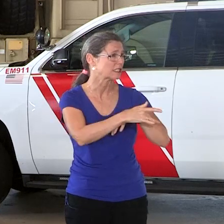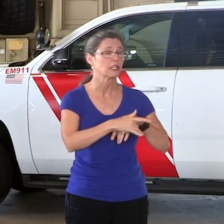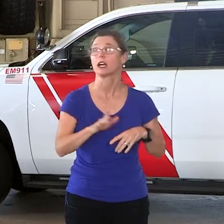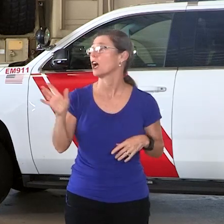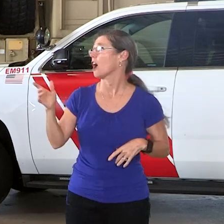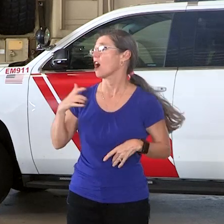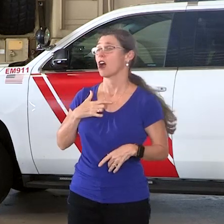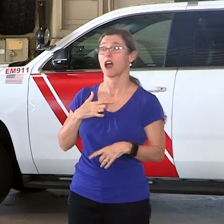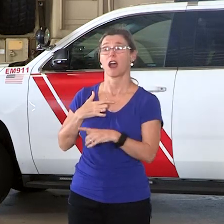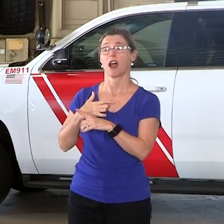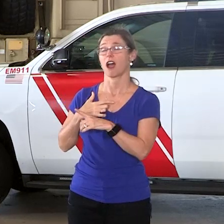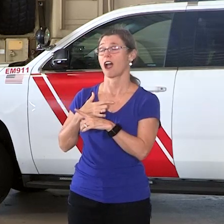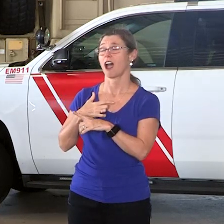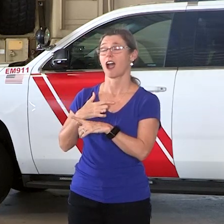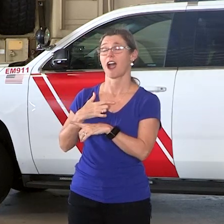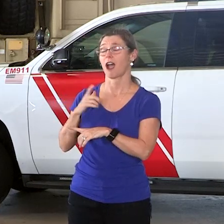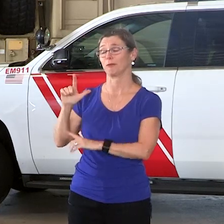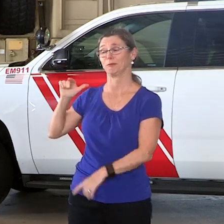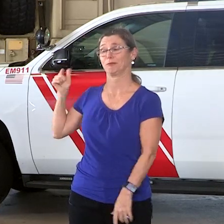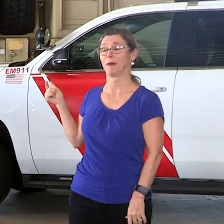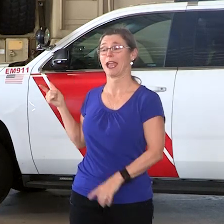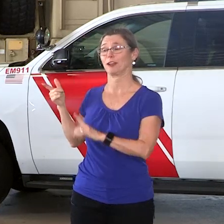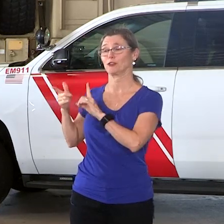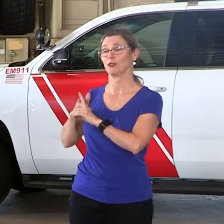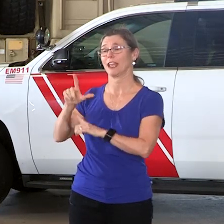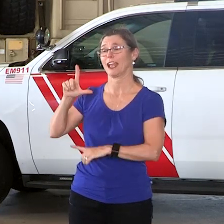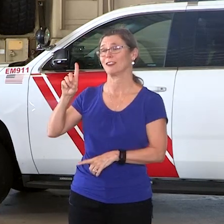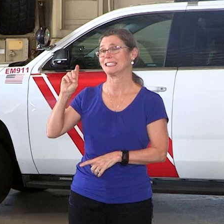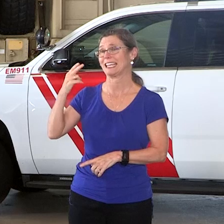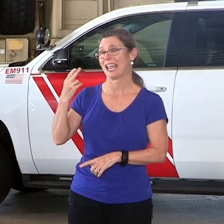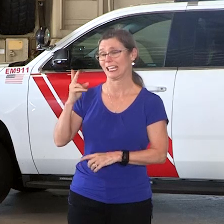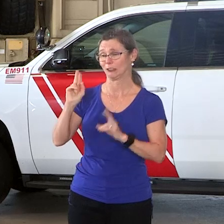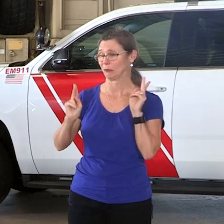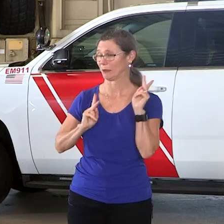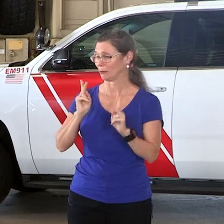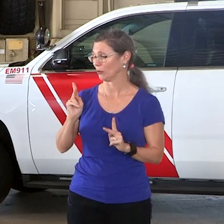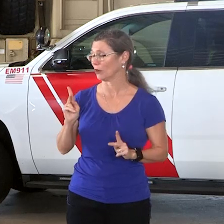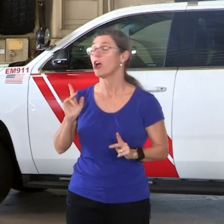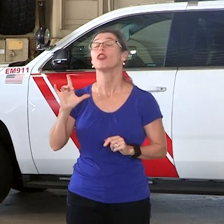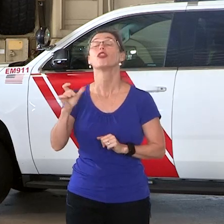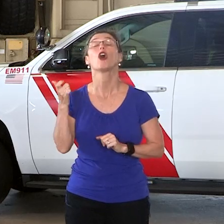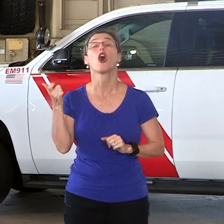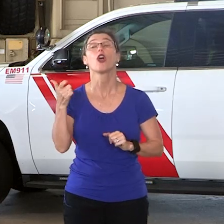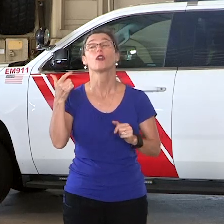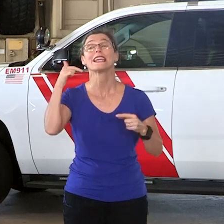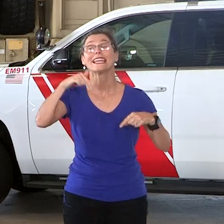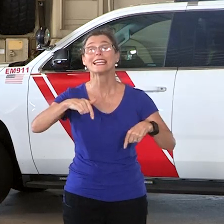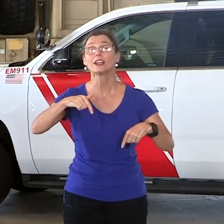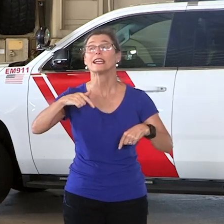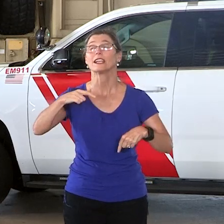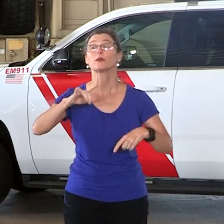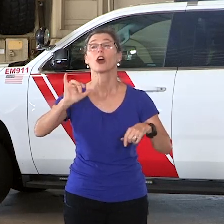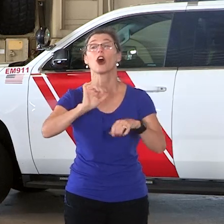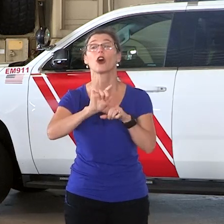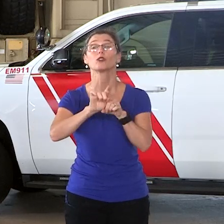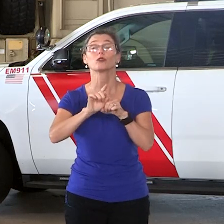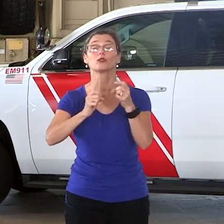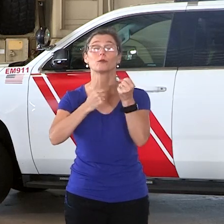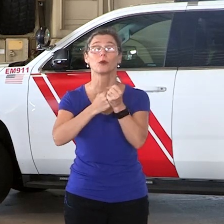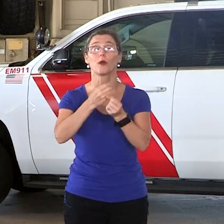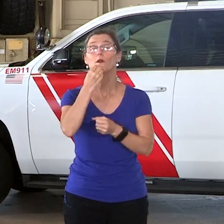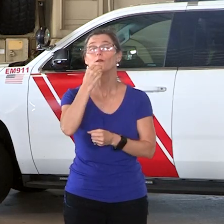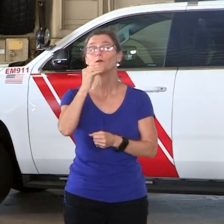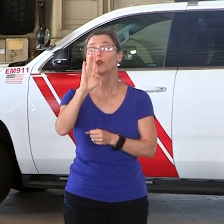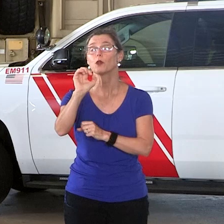defer back to the DHH folks, the LDH folks for that one. The other mission we're doing across the state is we're supporting food banks, helping with